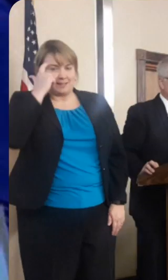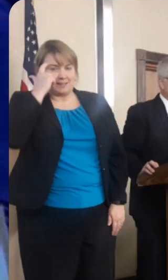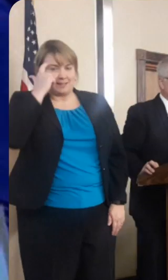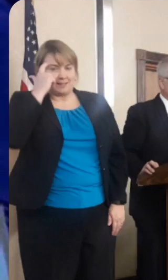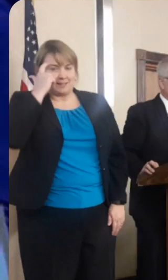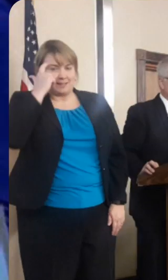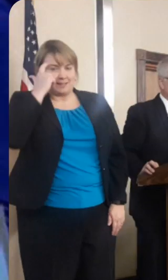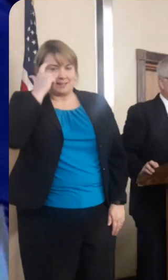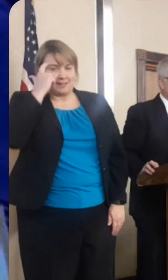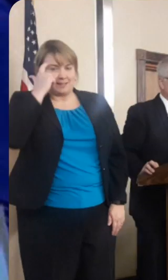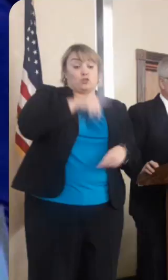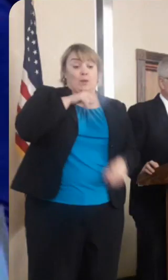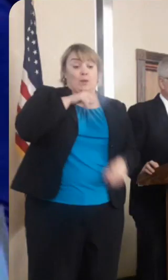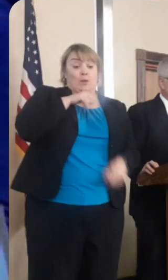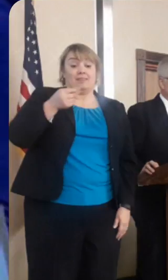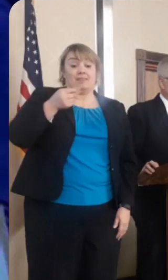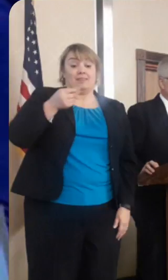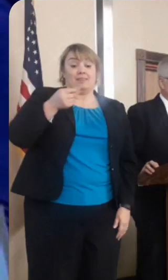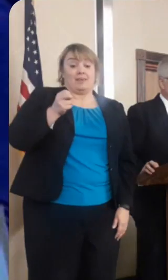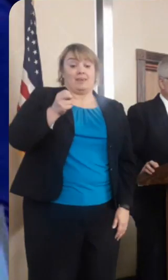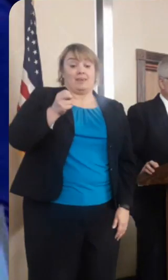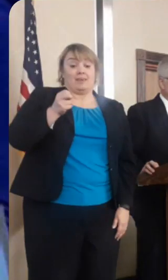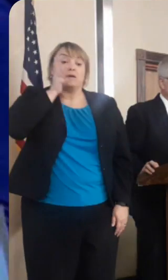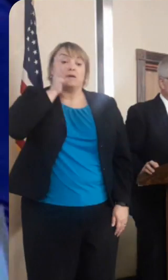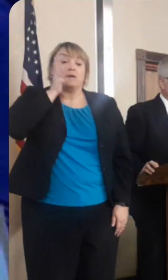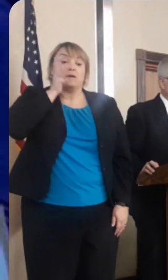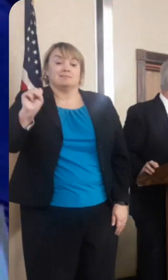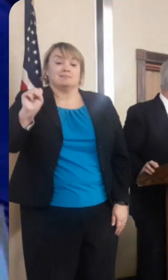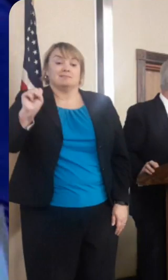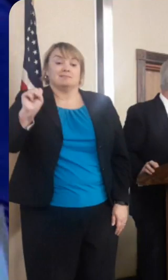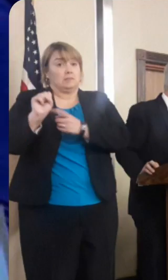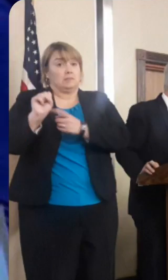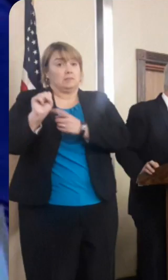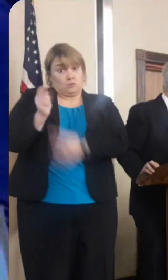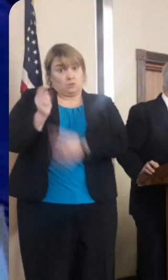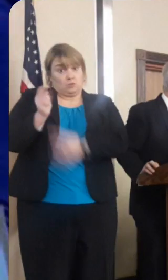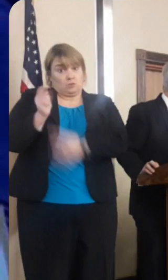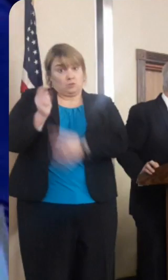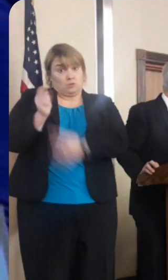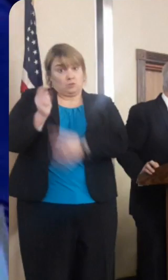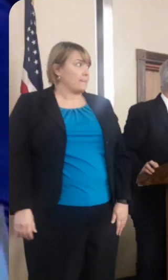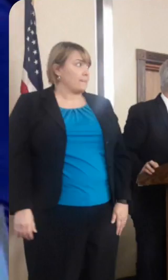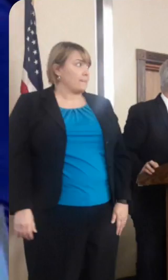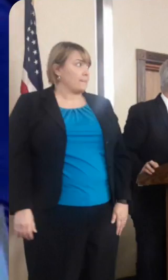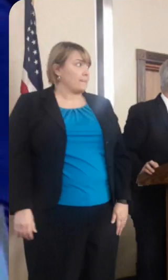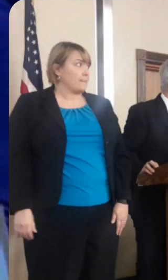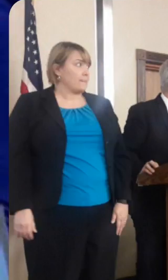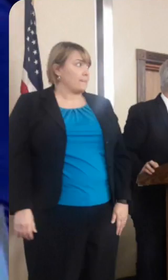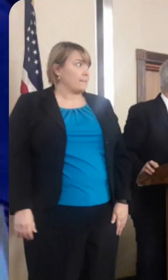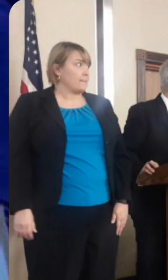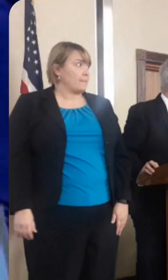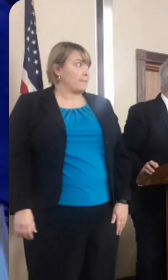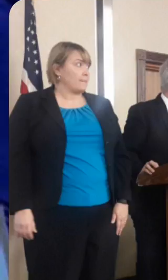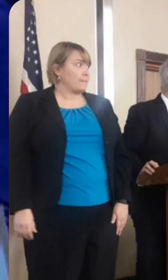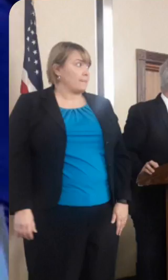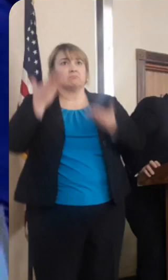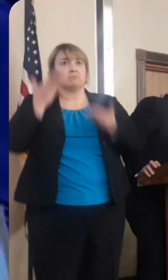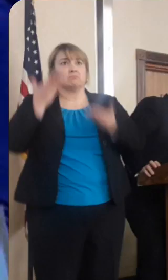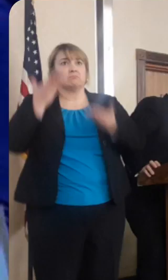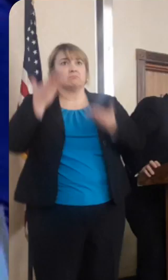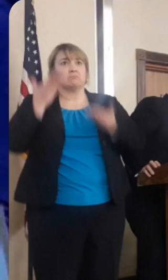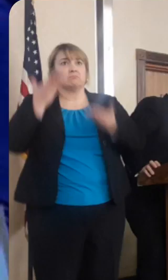singular. So I'll before I get a second, I'll just say make parents singular. I'll second